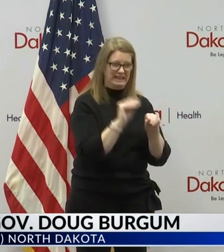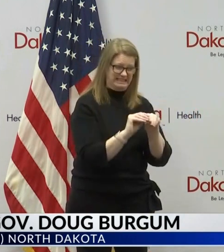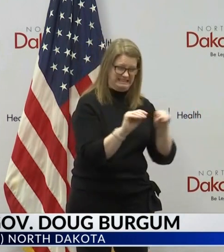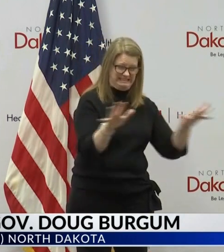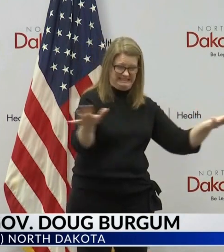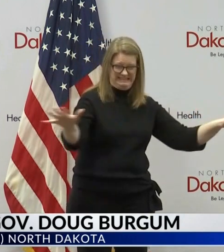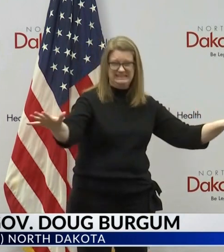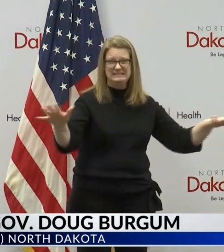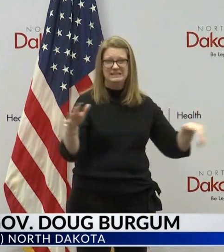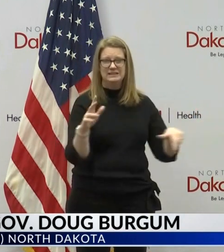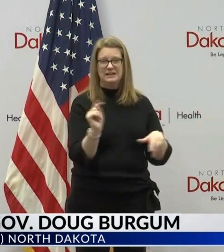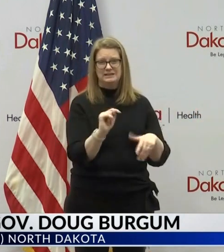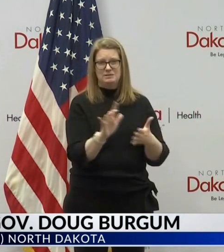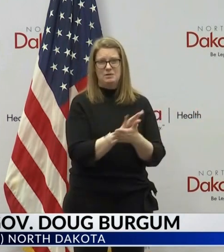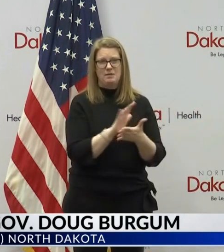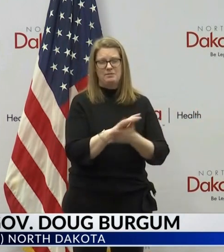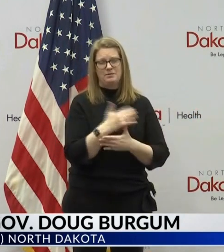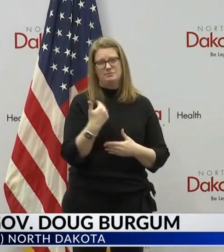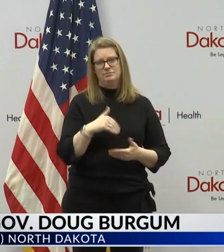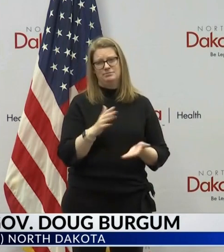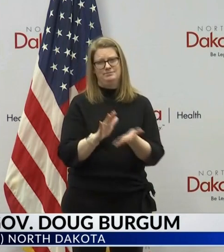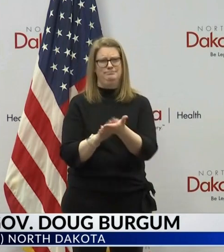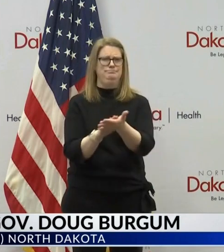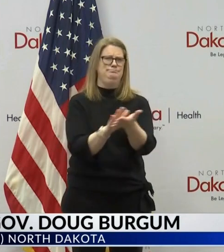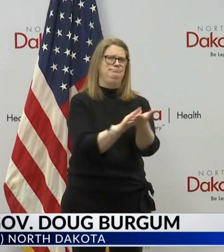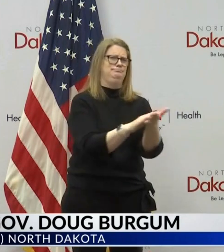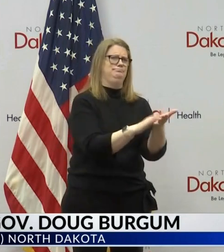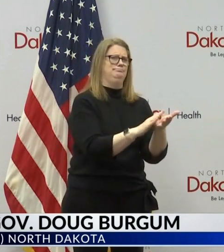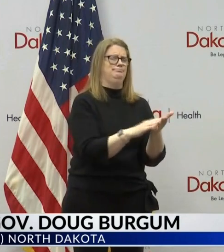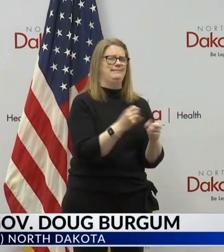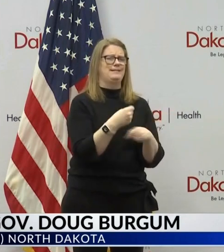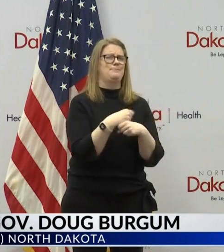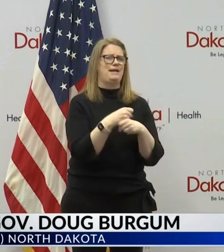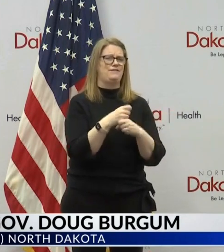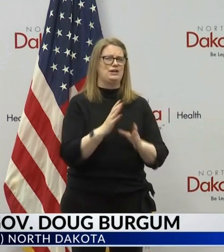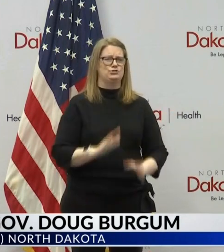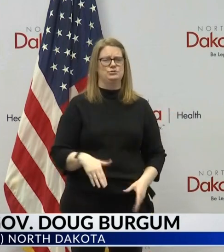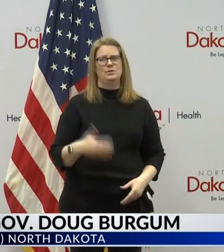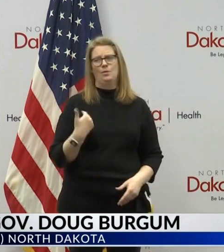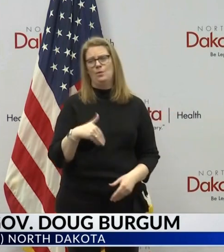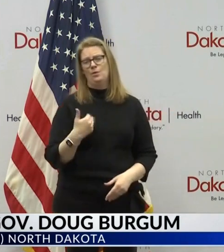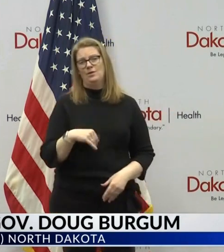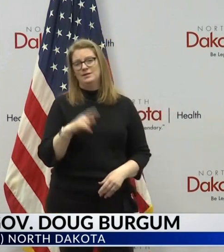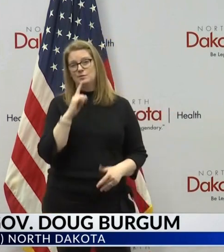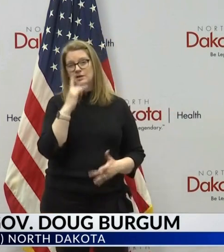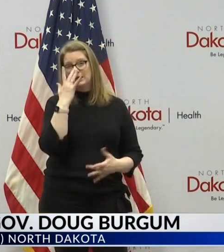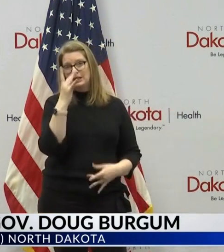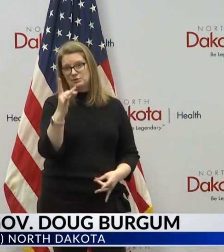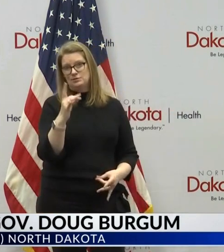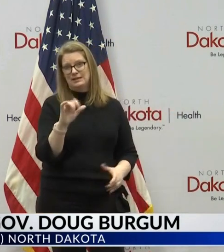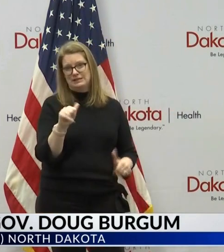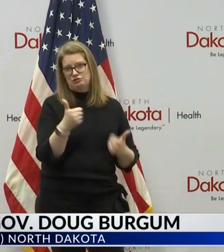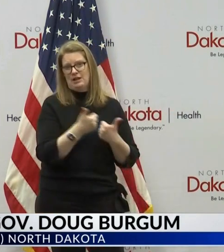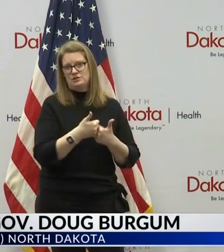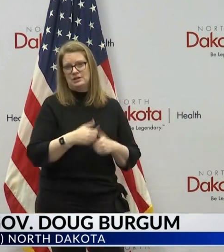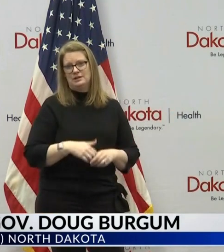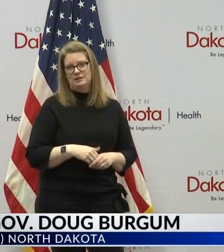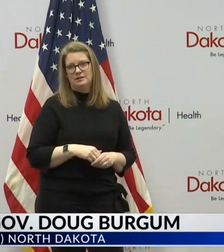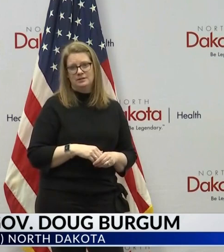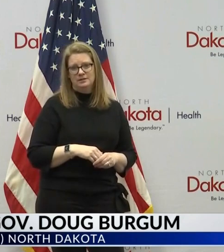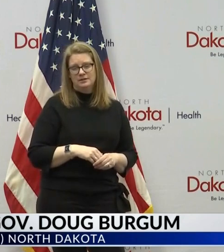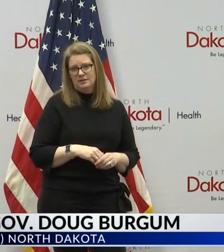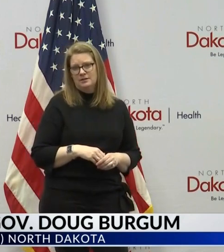all the stores that have kept the supply chains rolling, the manufacturers. I mean, this has really been really an interesting and challenging time, and you got to sort